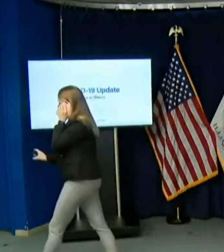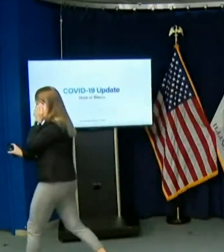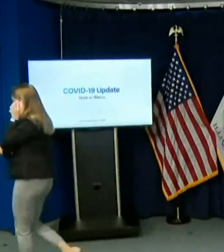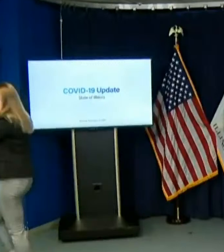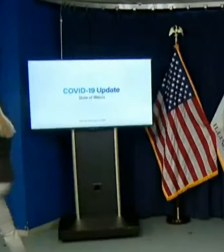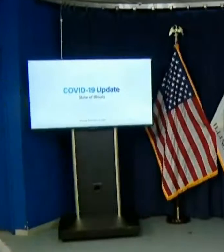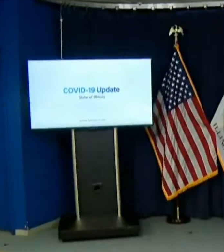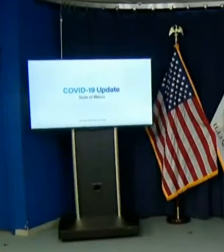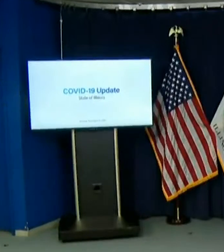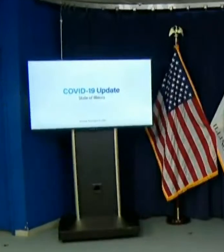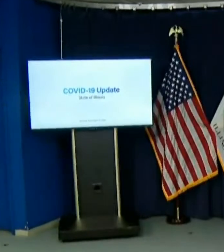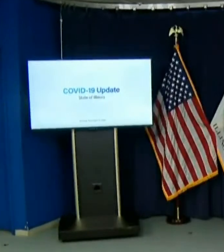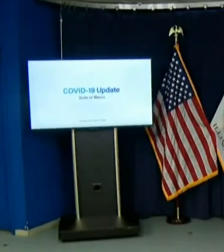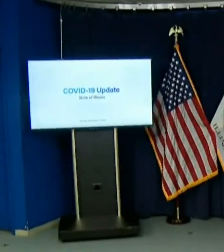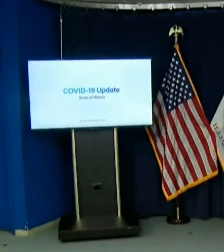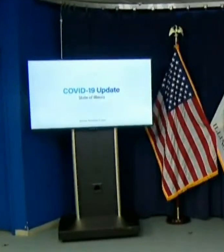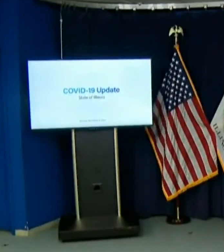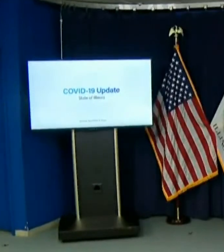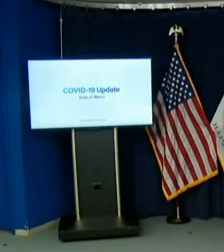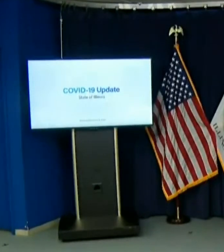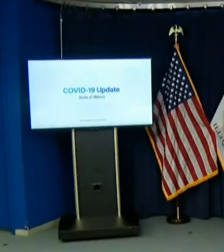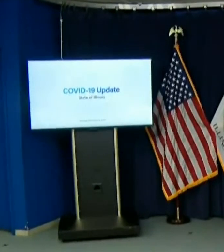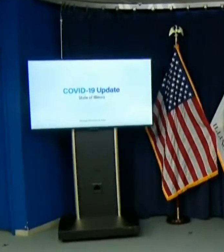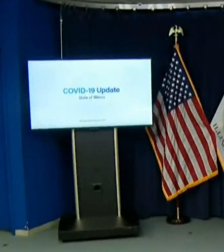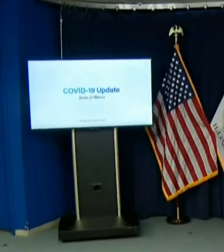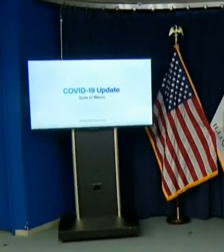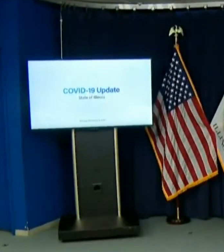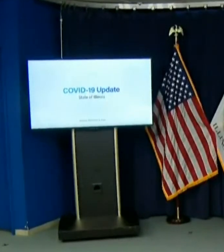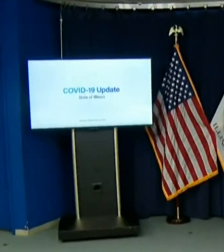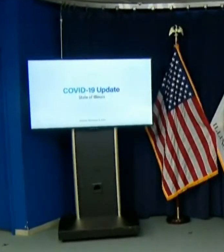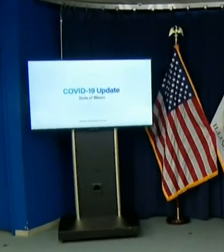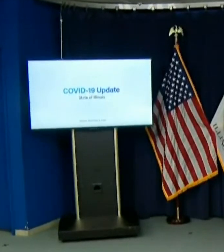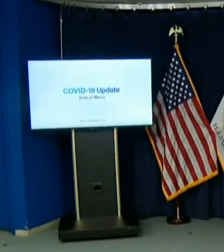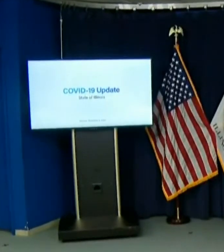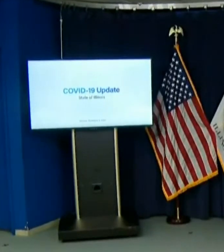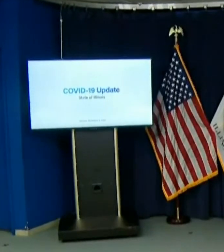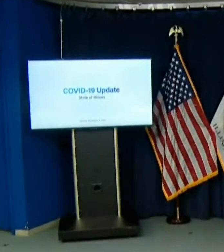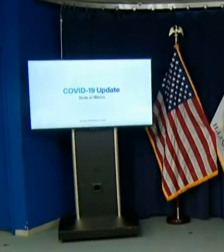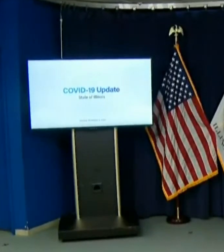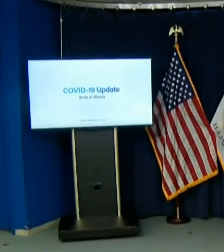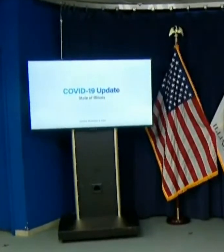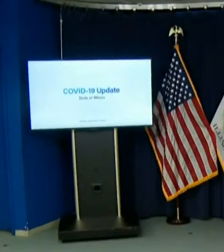Okay. Sorry, there's still going to be hissing sound, so we gotta get this figured out.